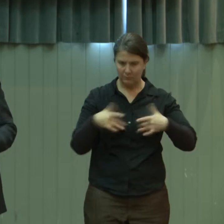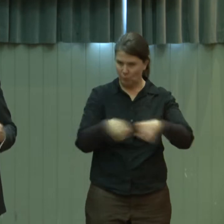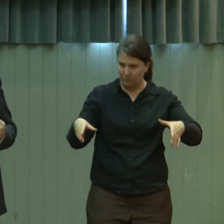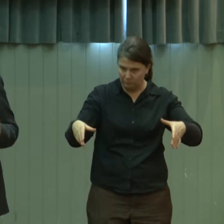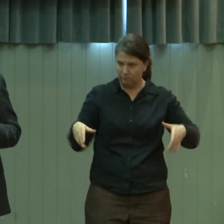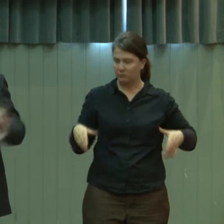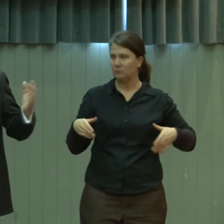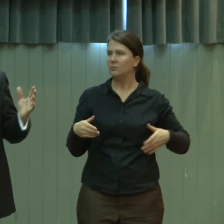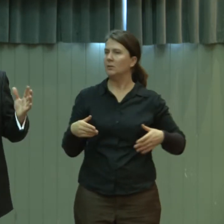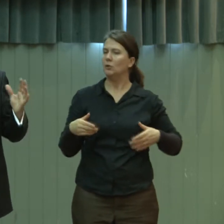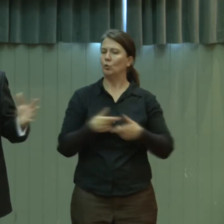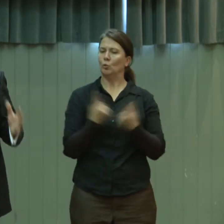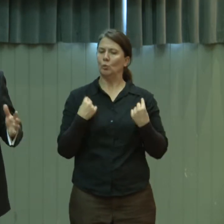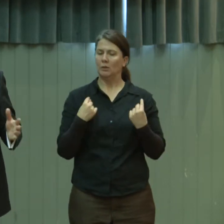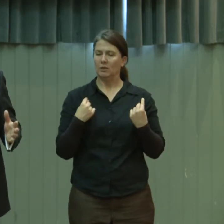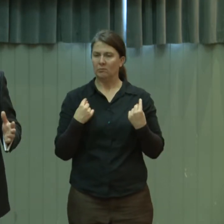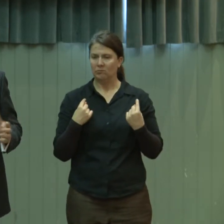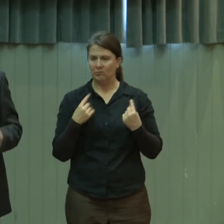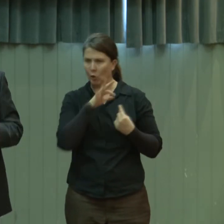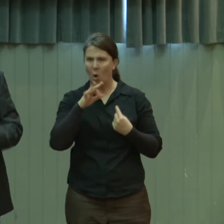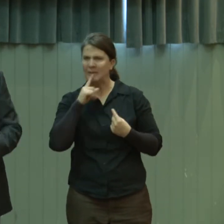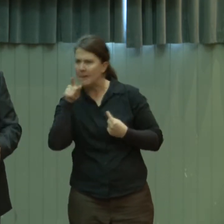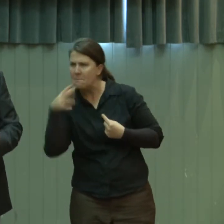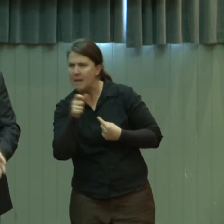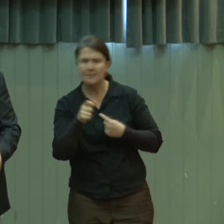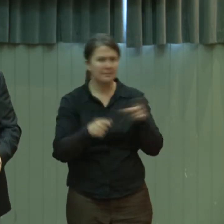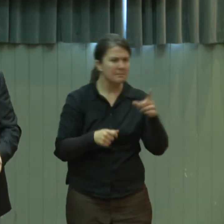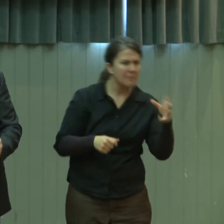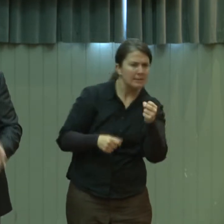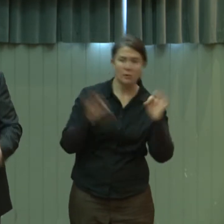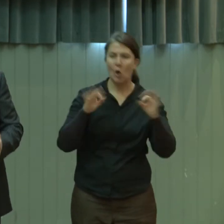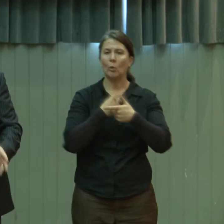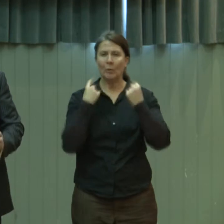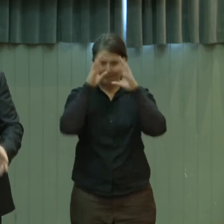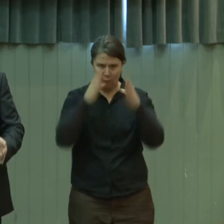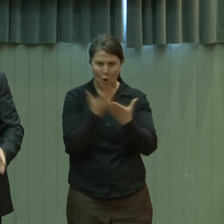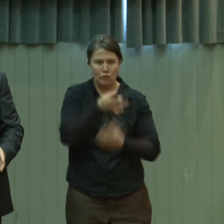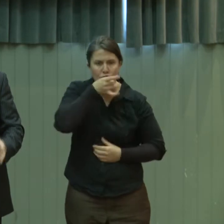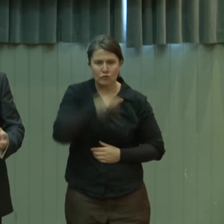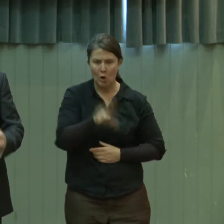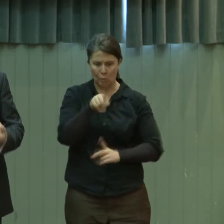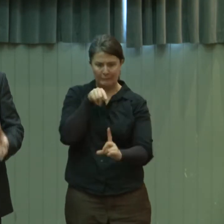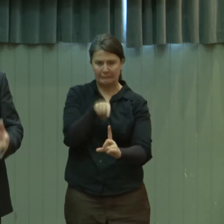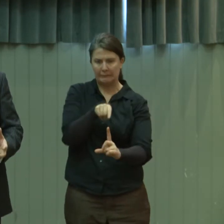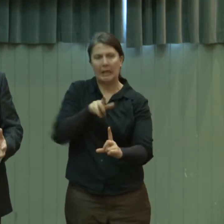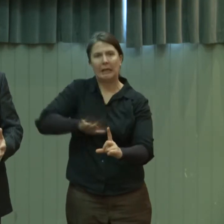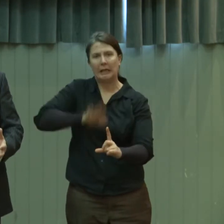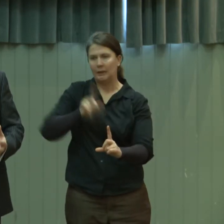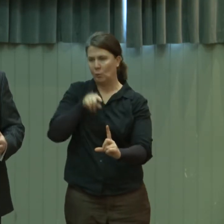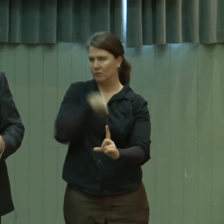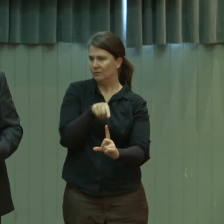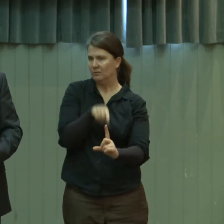stance on how people should do things, but we always focus on the child. What does this individual child need? What are their